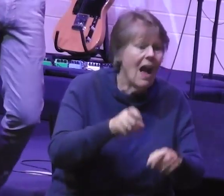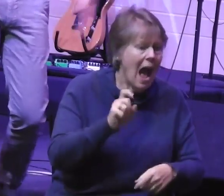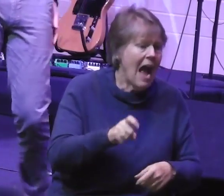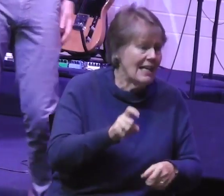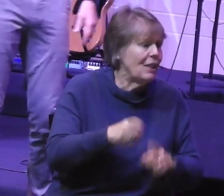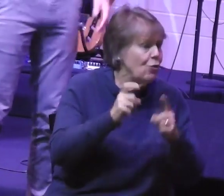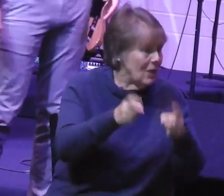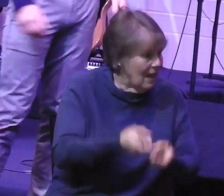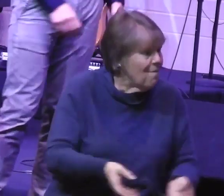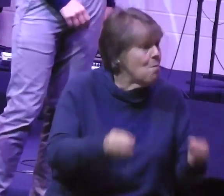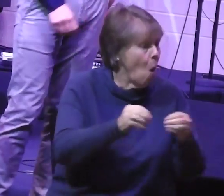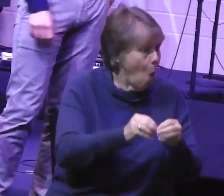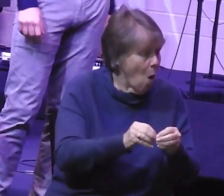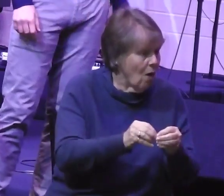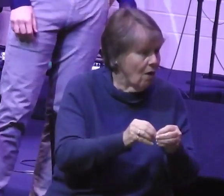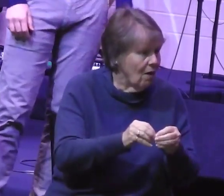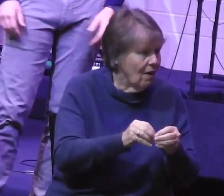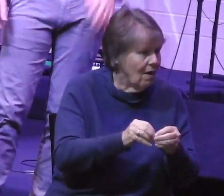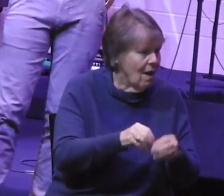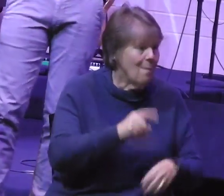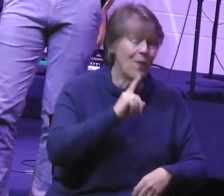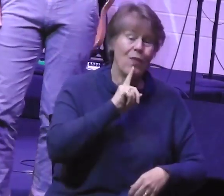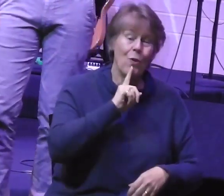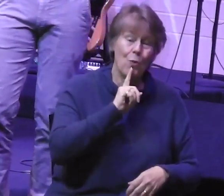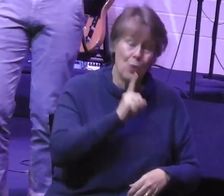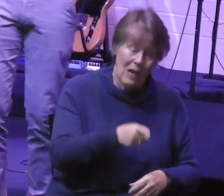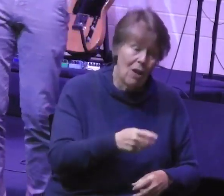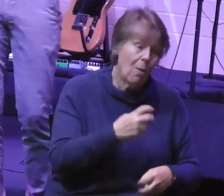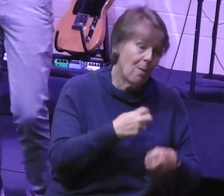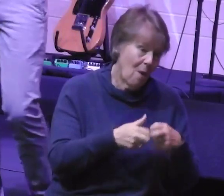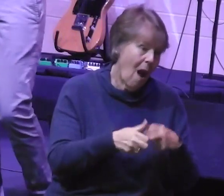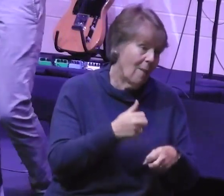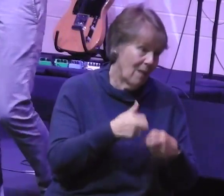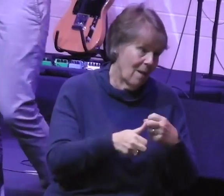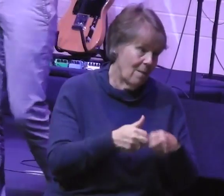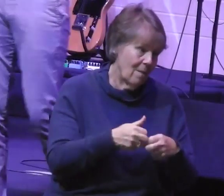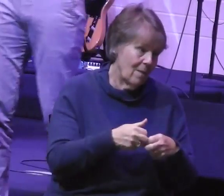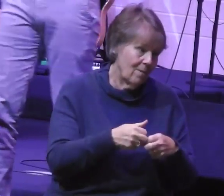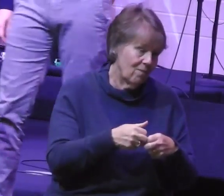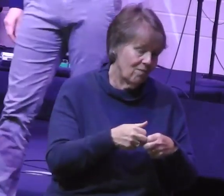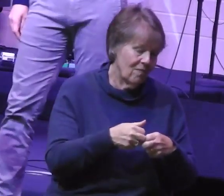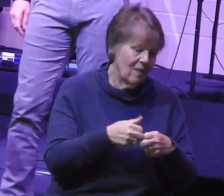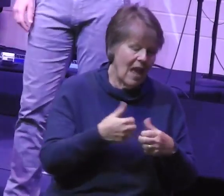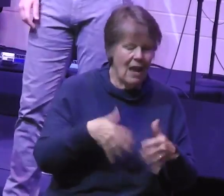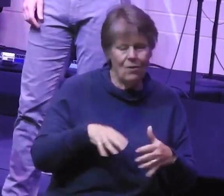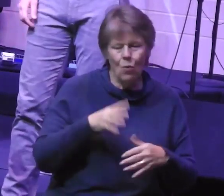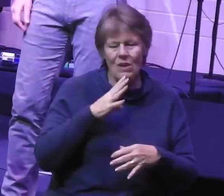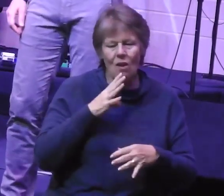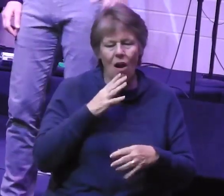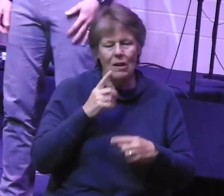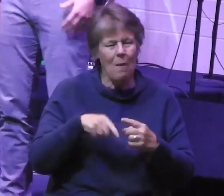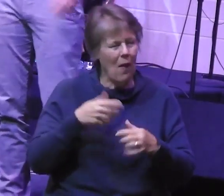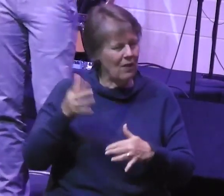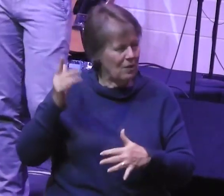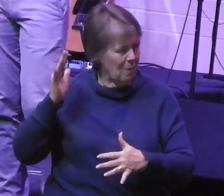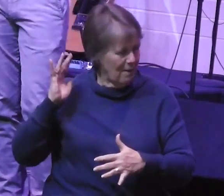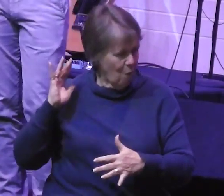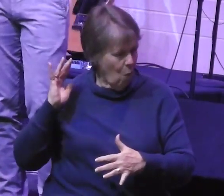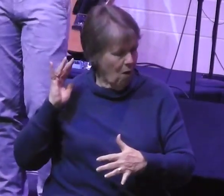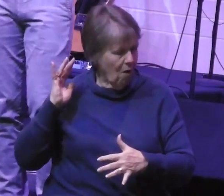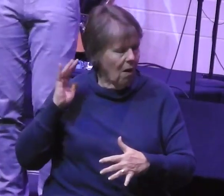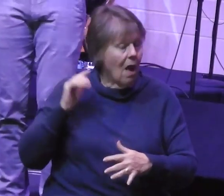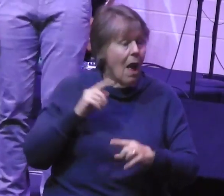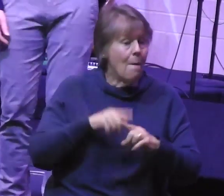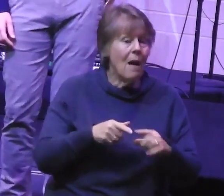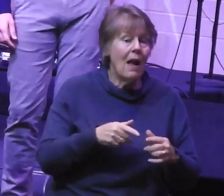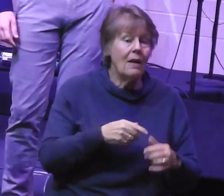the real problem at the heart of it all, and we talked about this a number of weeks ago when we talked about the plagues in Exodus, these gods,